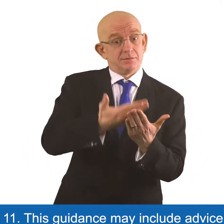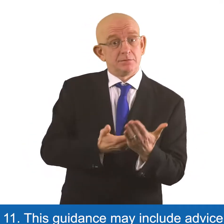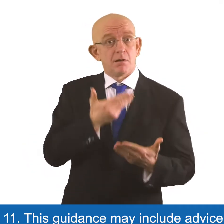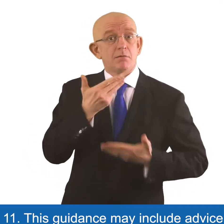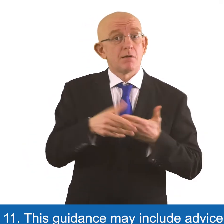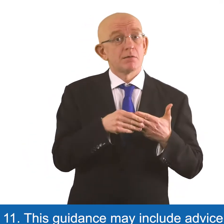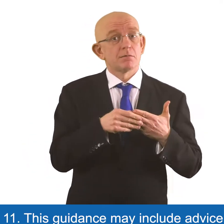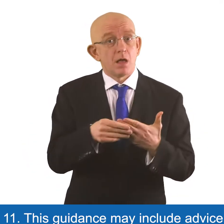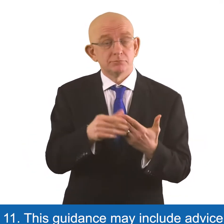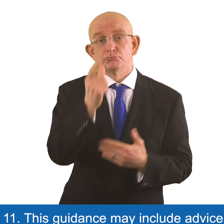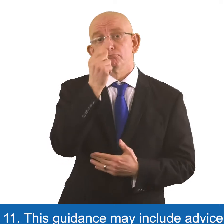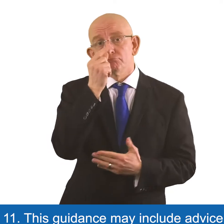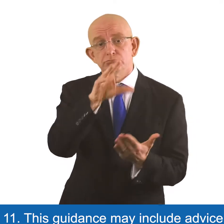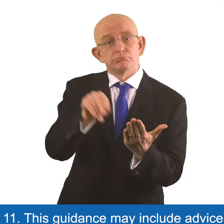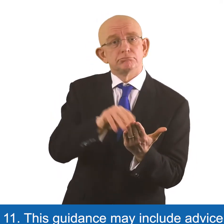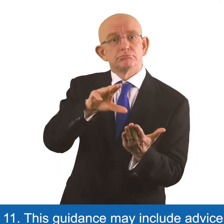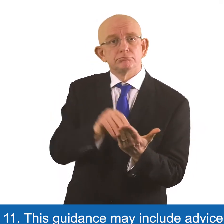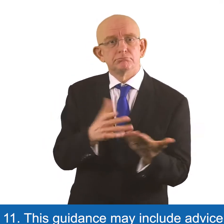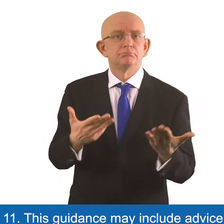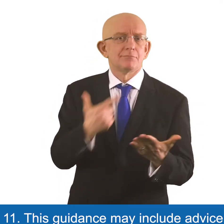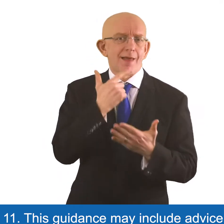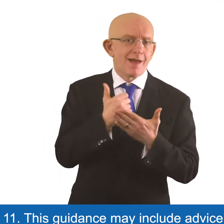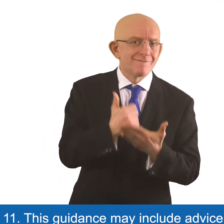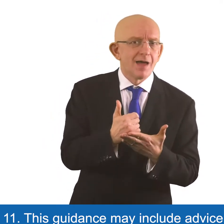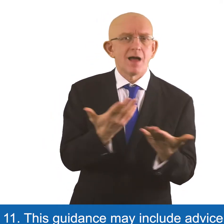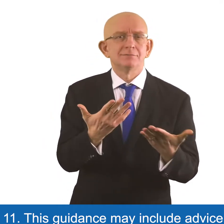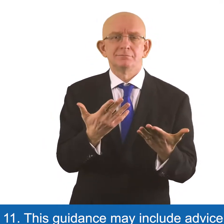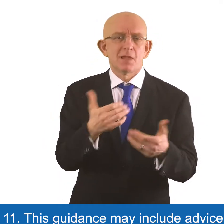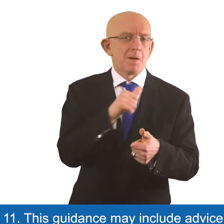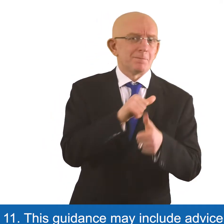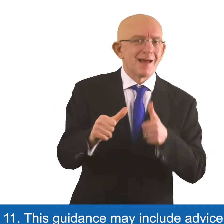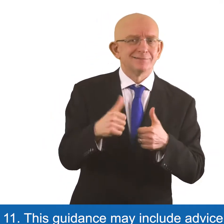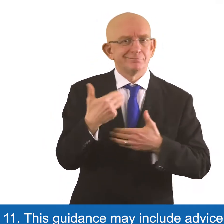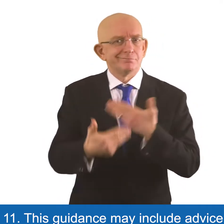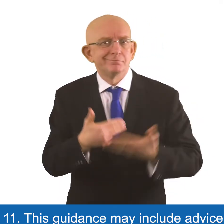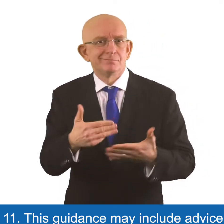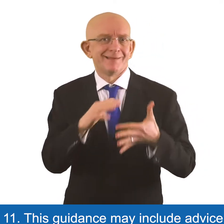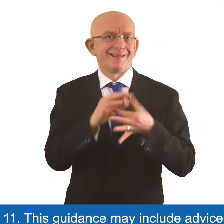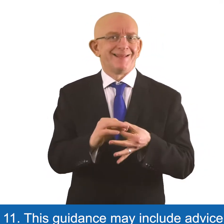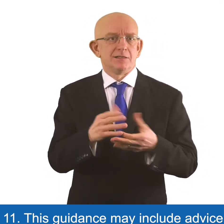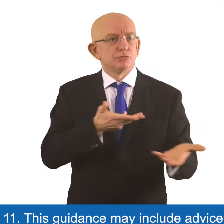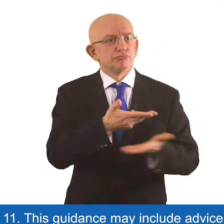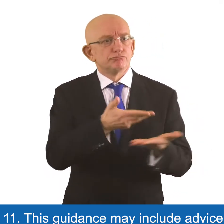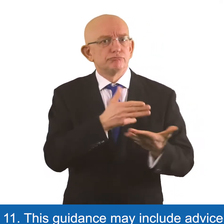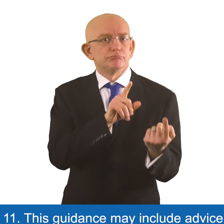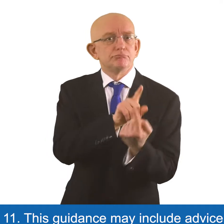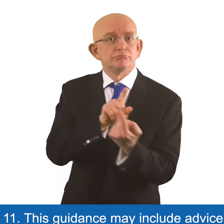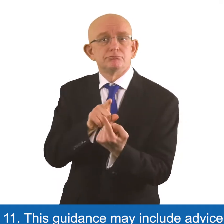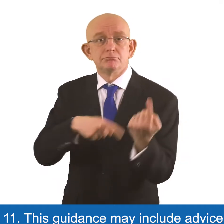11. This guidance may include advice on best practice for communicating with BSL signers,